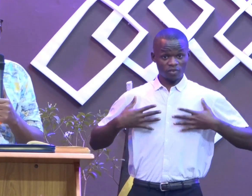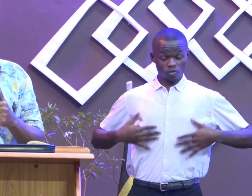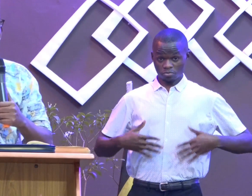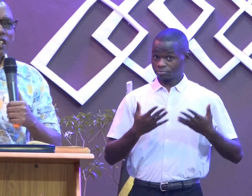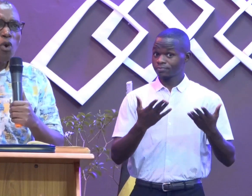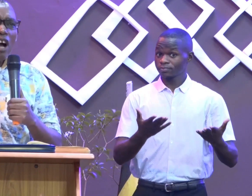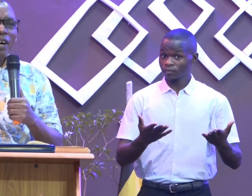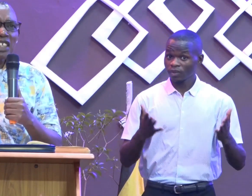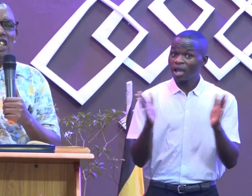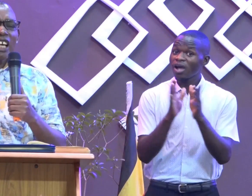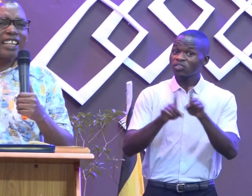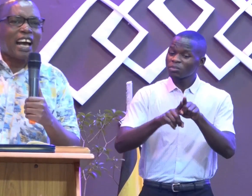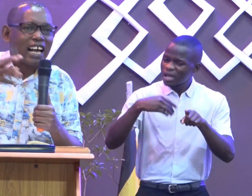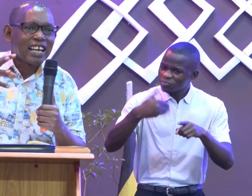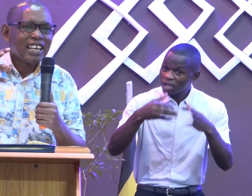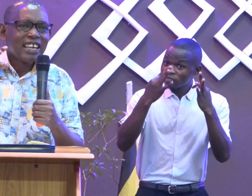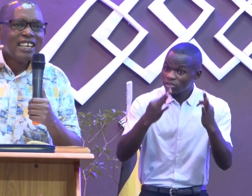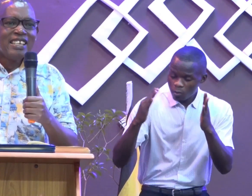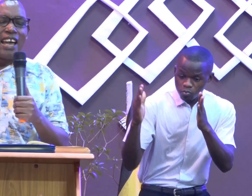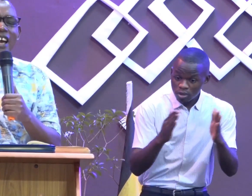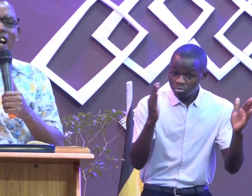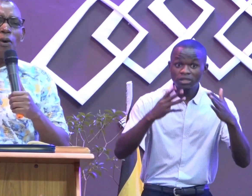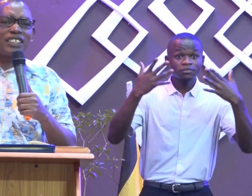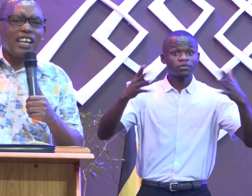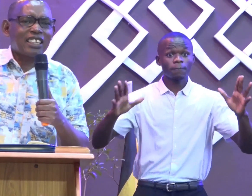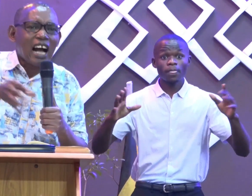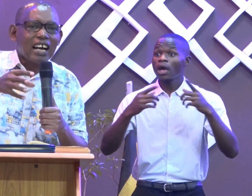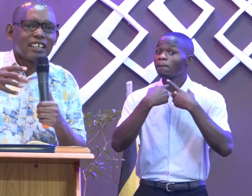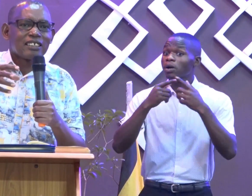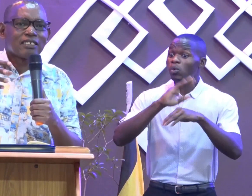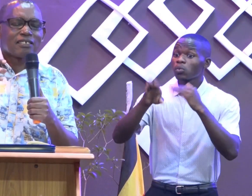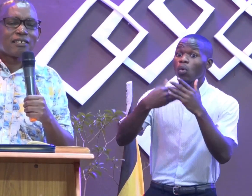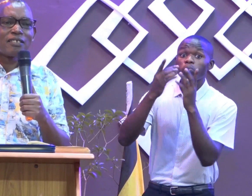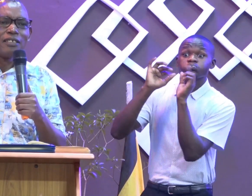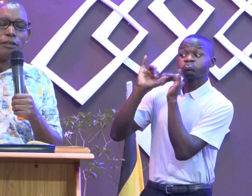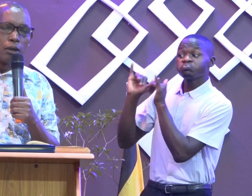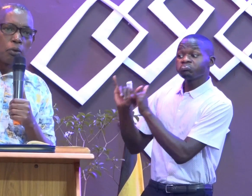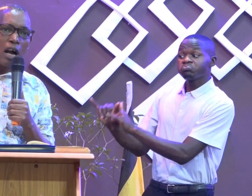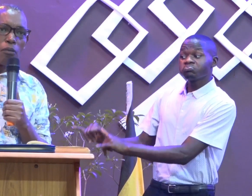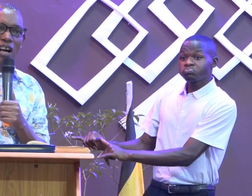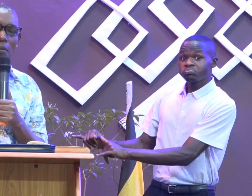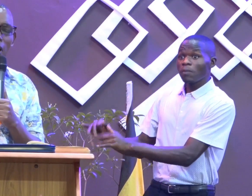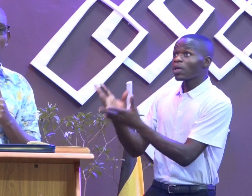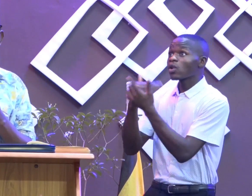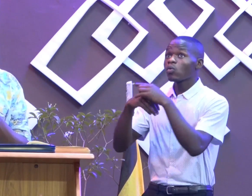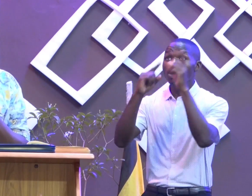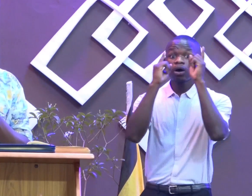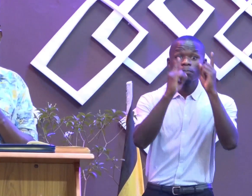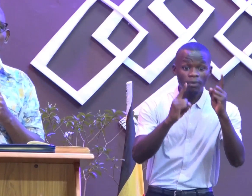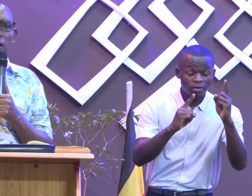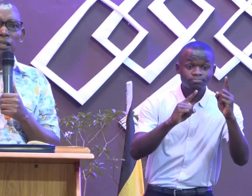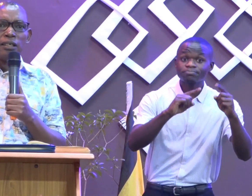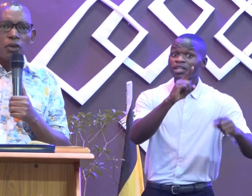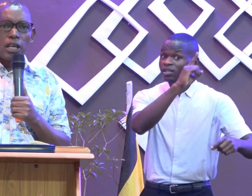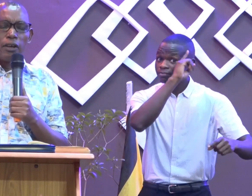your physical life. Buli kimu nga wakitegeka. You prepared for everything. Naye nga wakireka. But you left it. N'otuuka mu bwakabaka bwa Katonda.